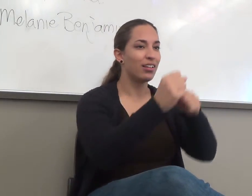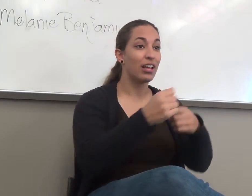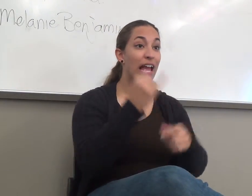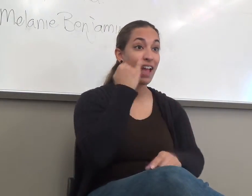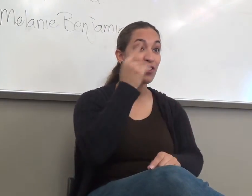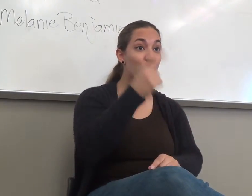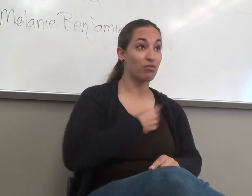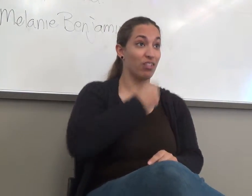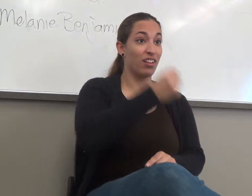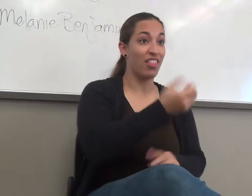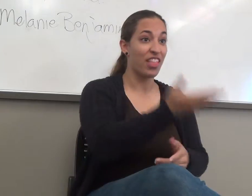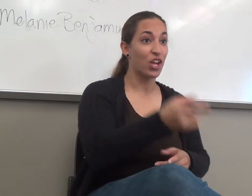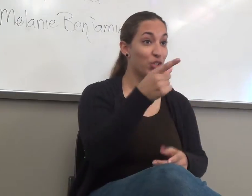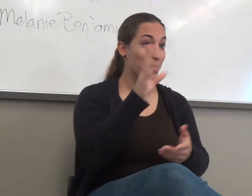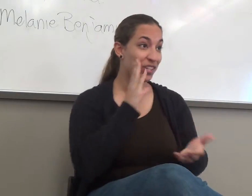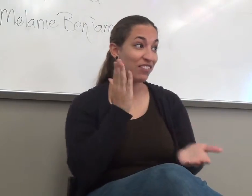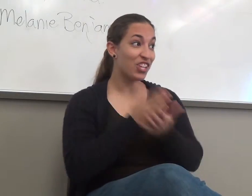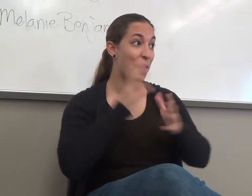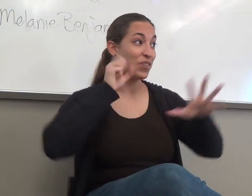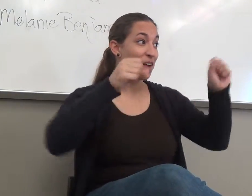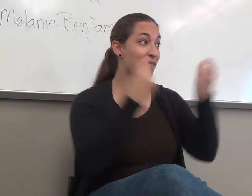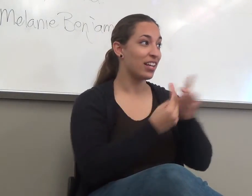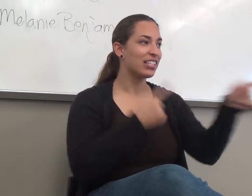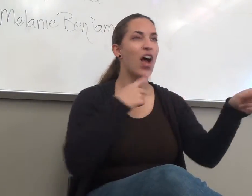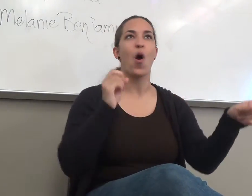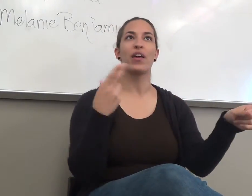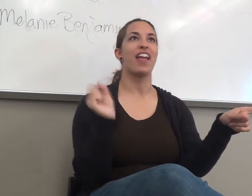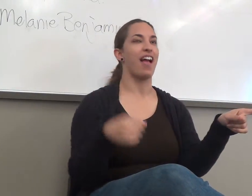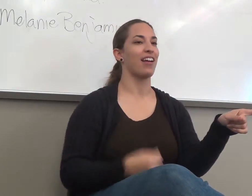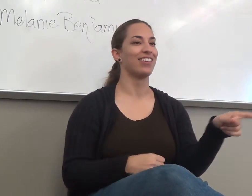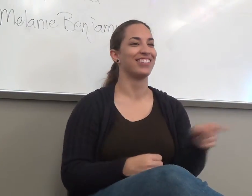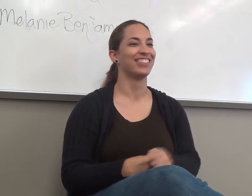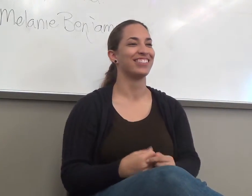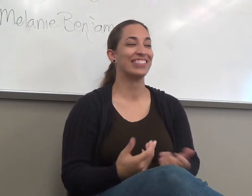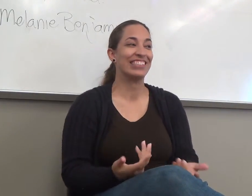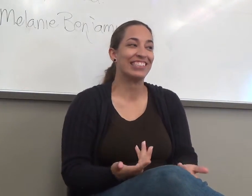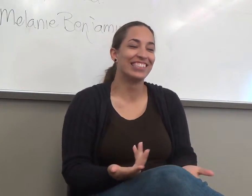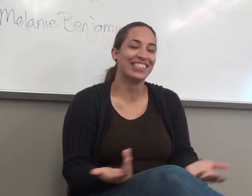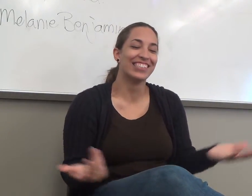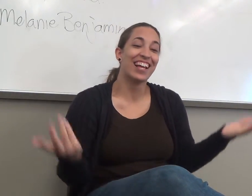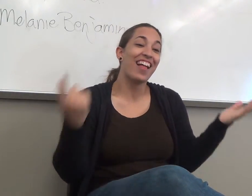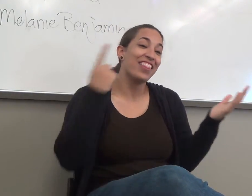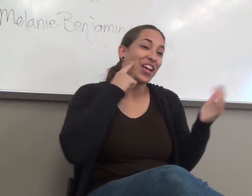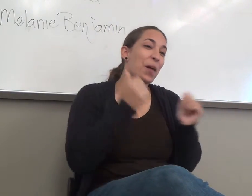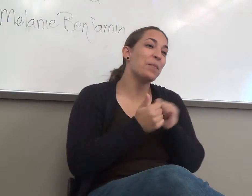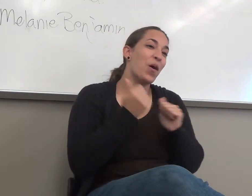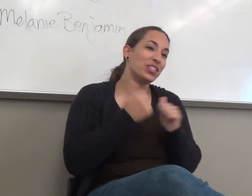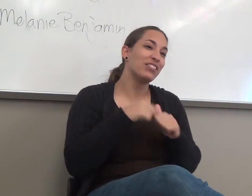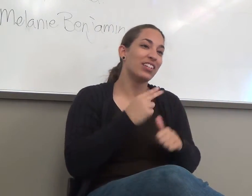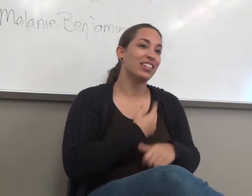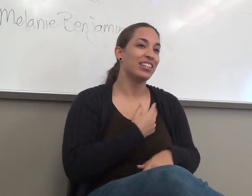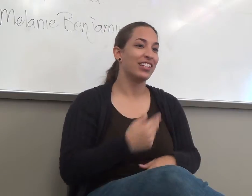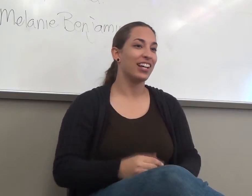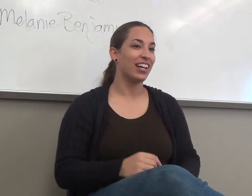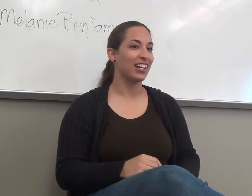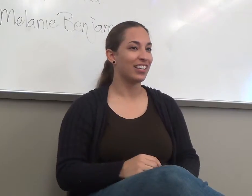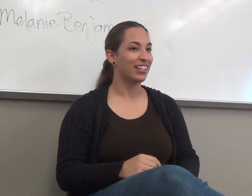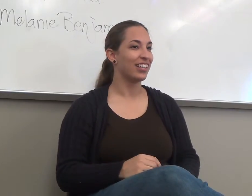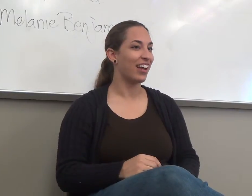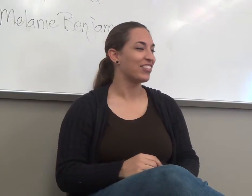have stopped and grabbed that money? Oh, yeah. Yeah. Okay. Most of us probably would have. Okay. Anybody? Would anybody not